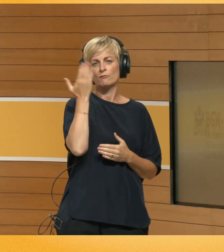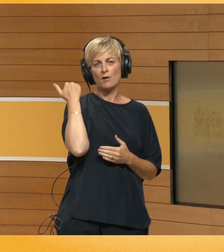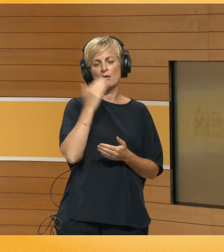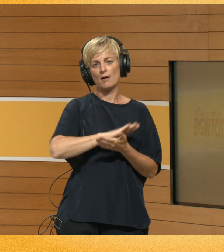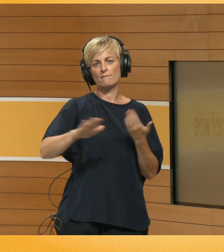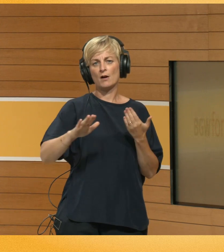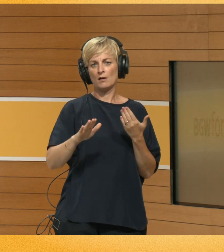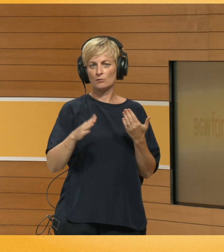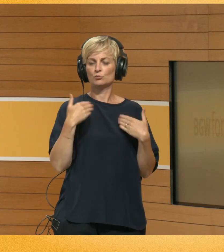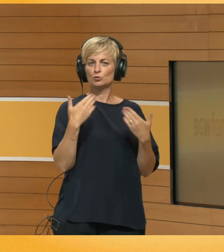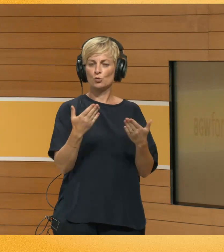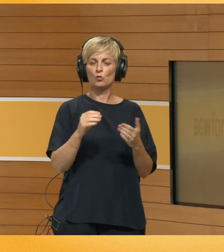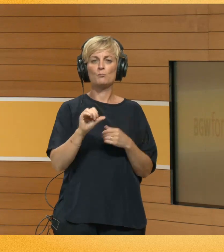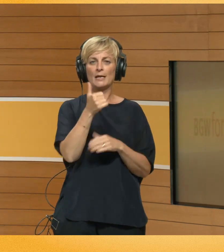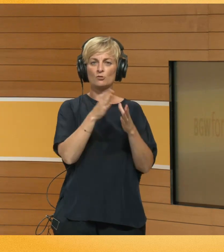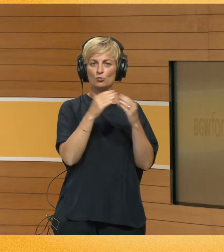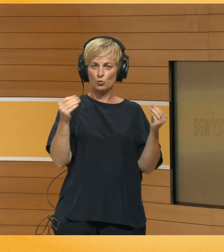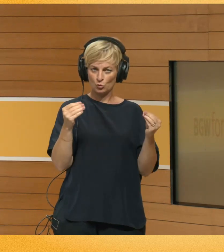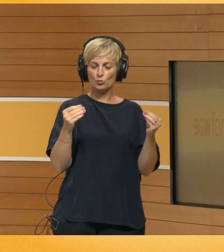on how much